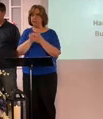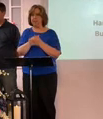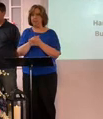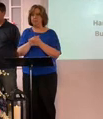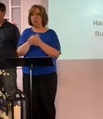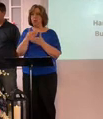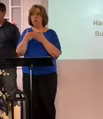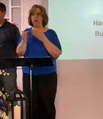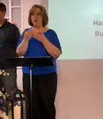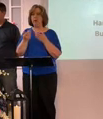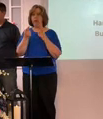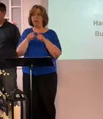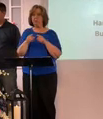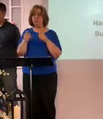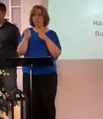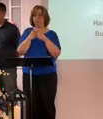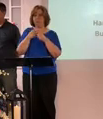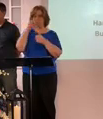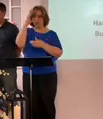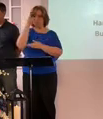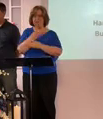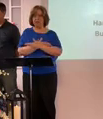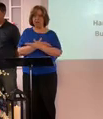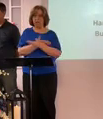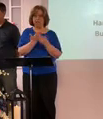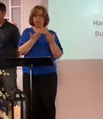happen with Josh, there was a reason.